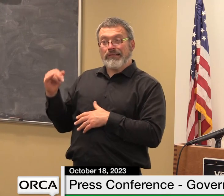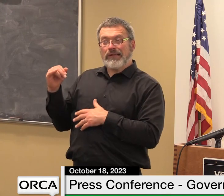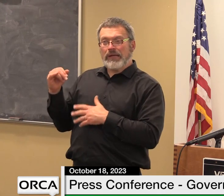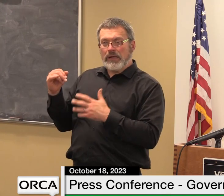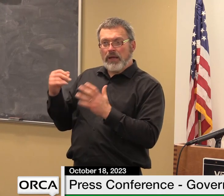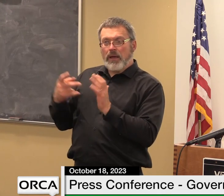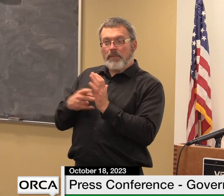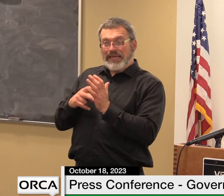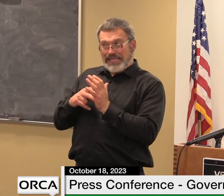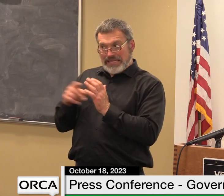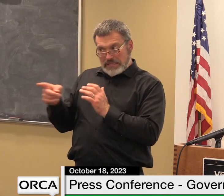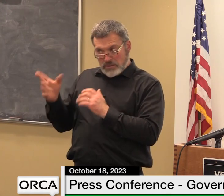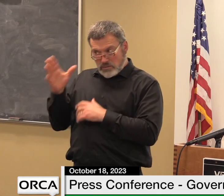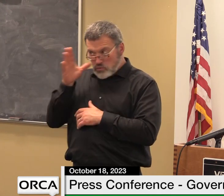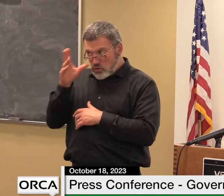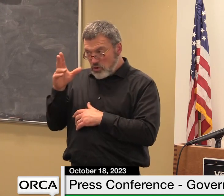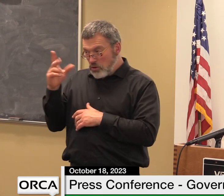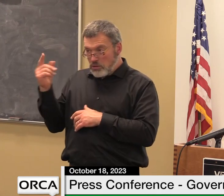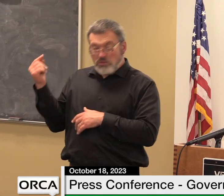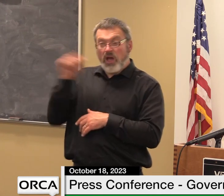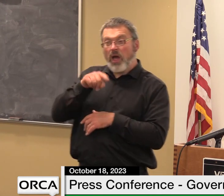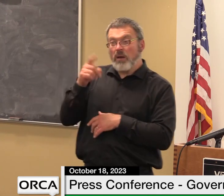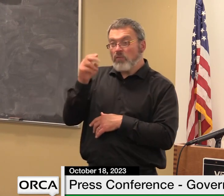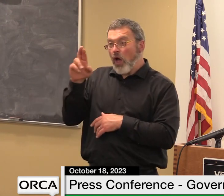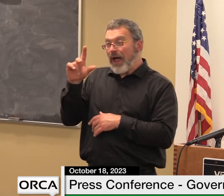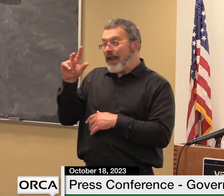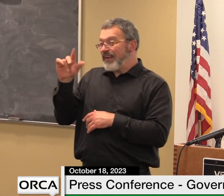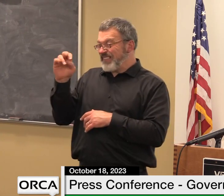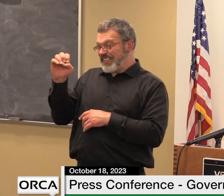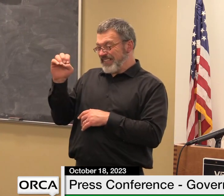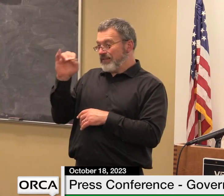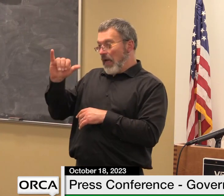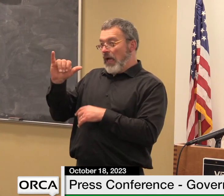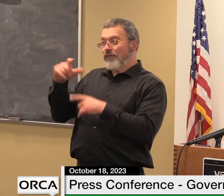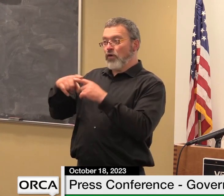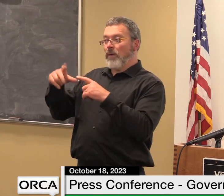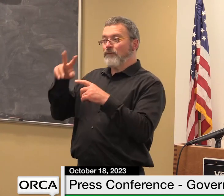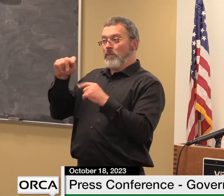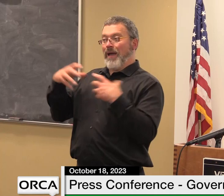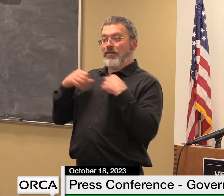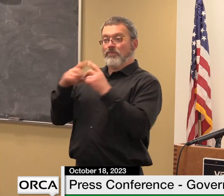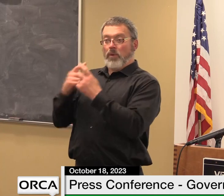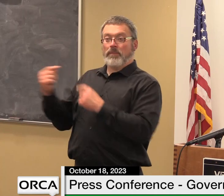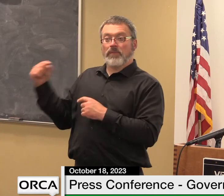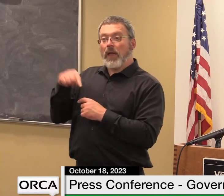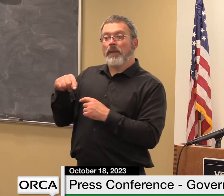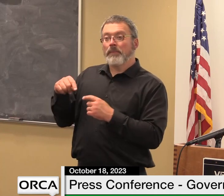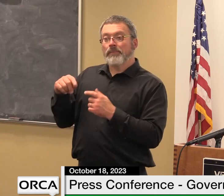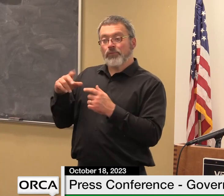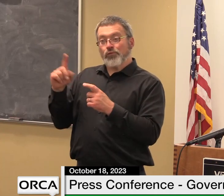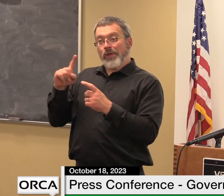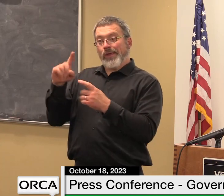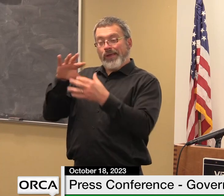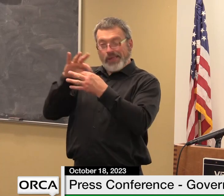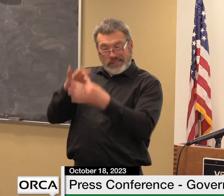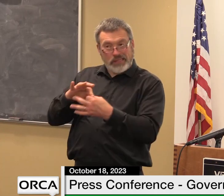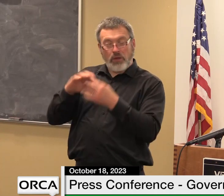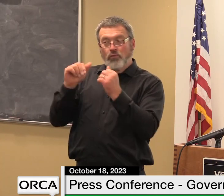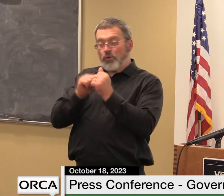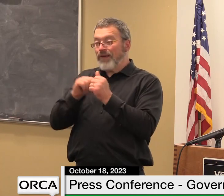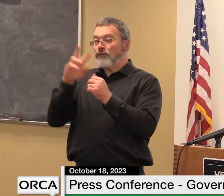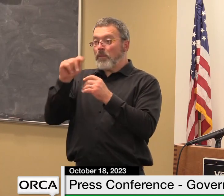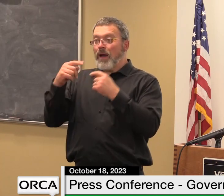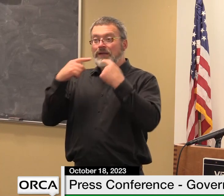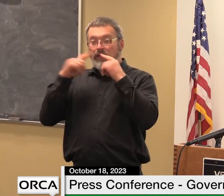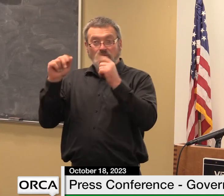press conferences to sort of unpack what the future looks like in terms of Vermont, given its success with the